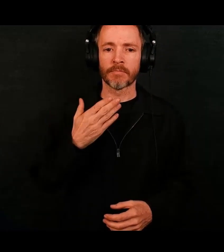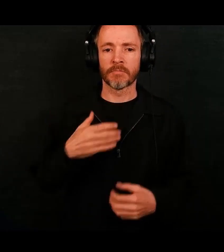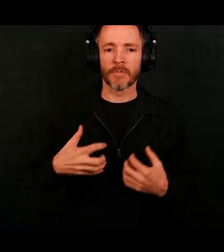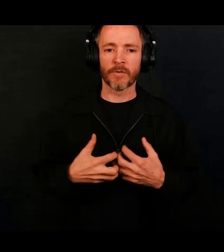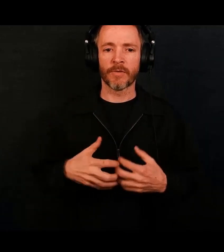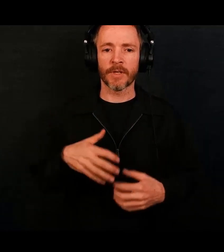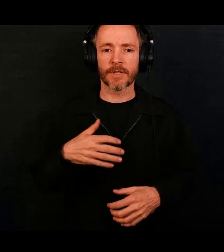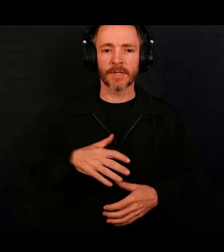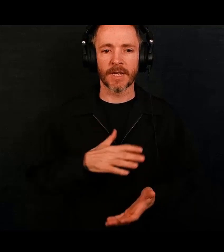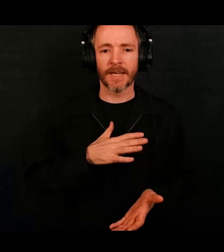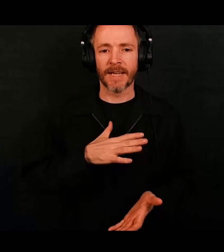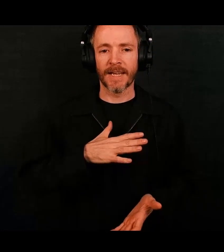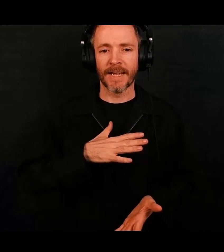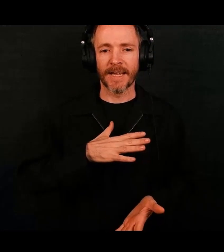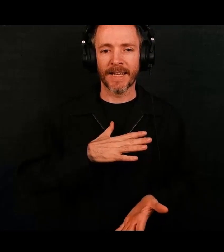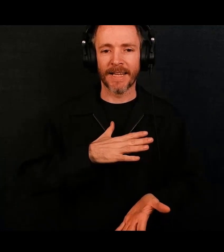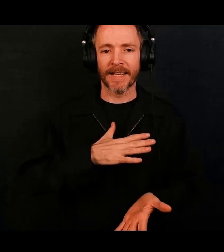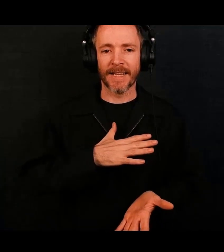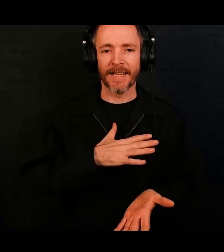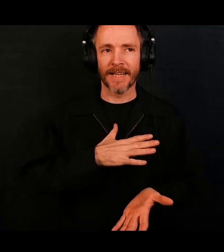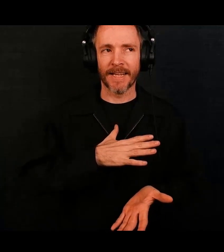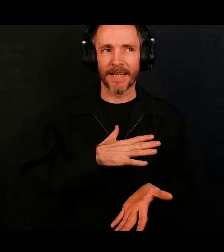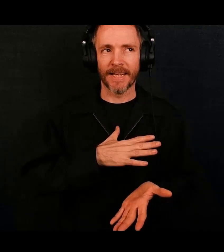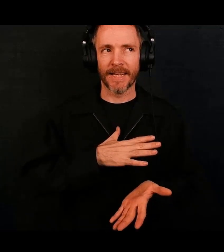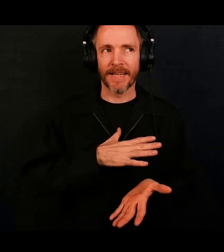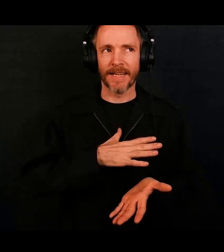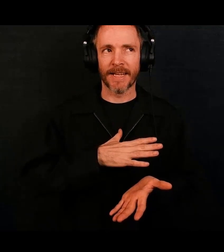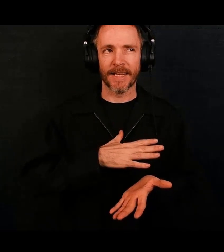Okay, fits